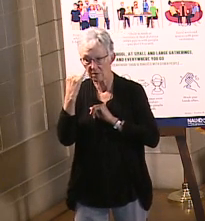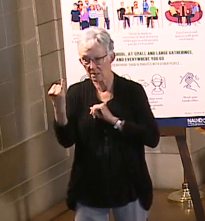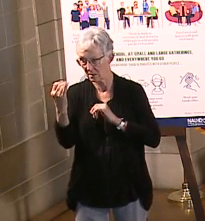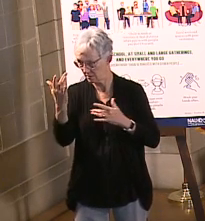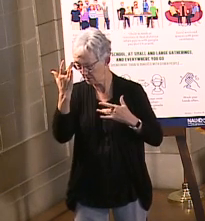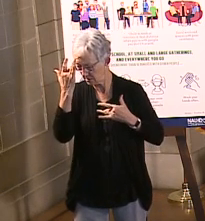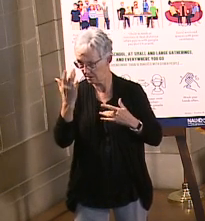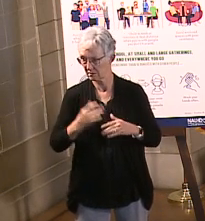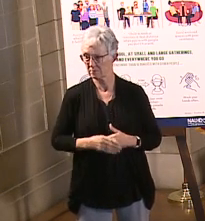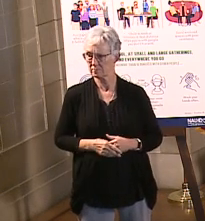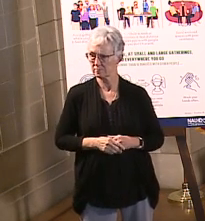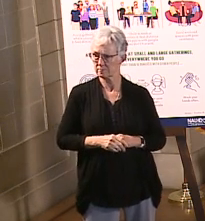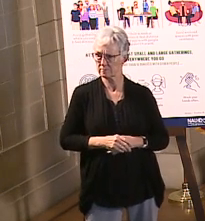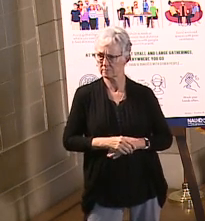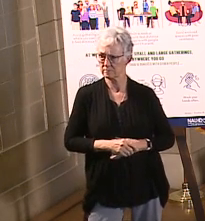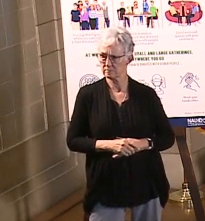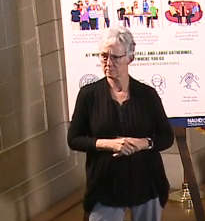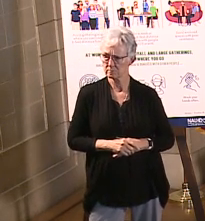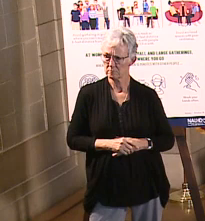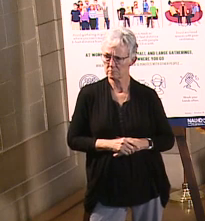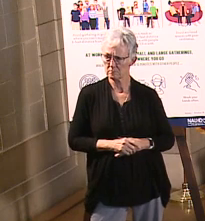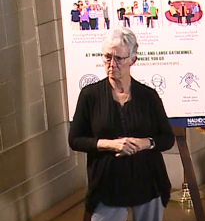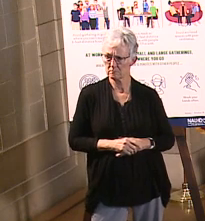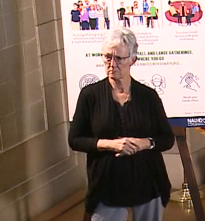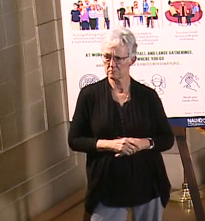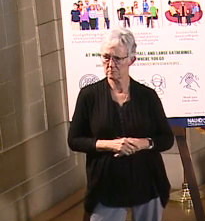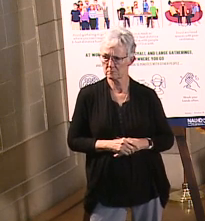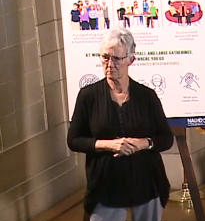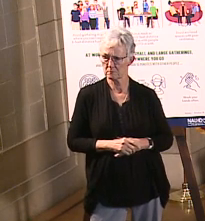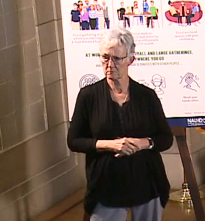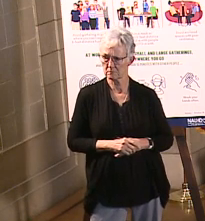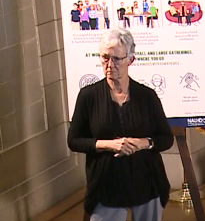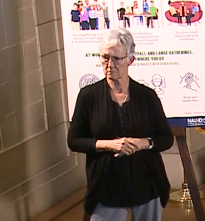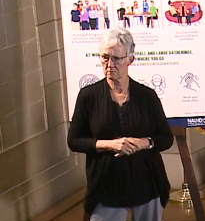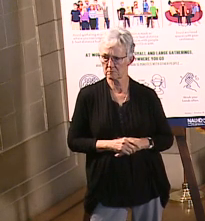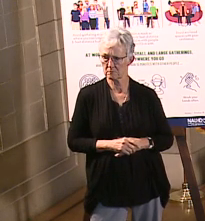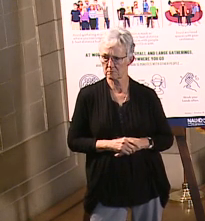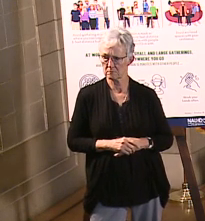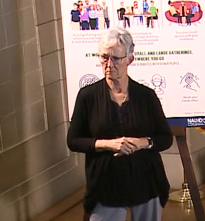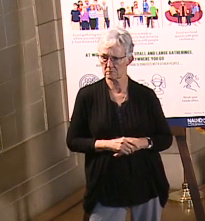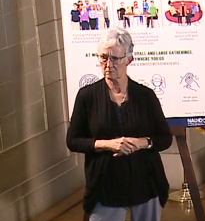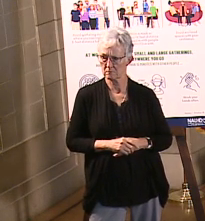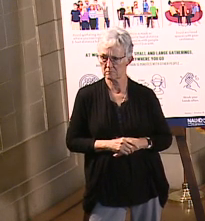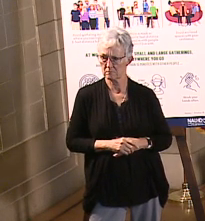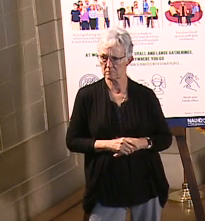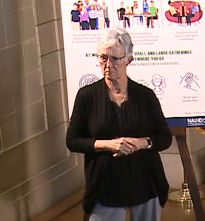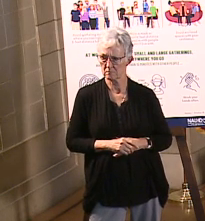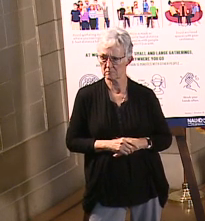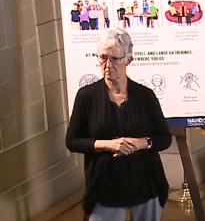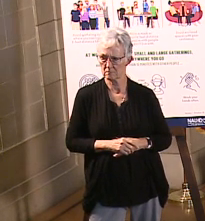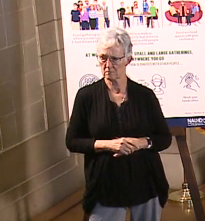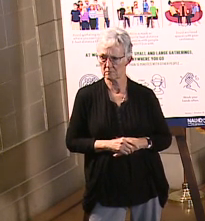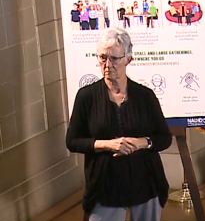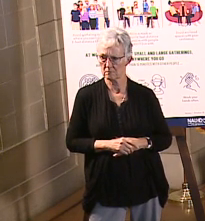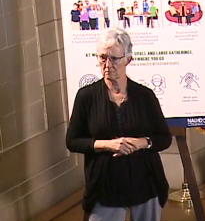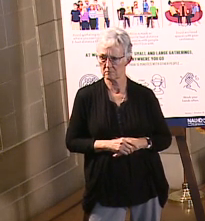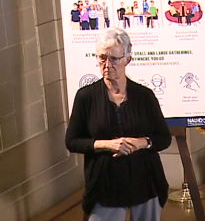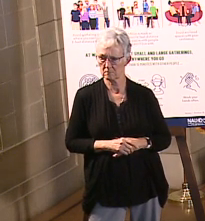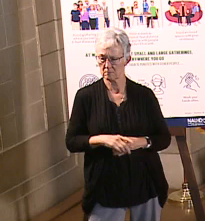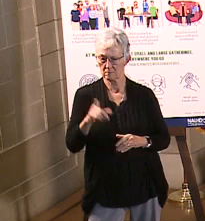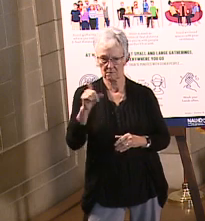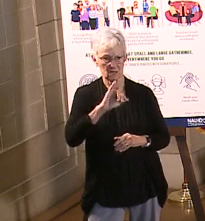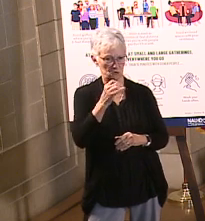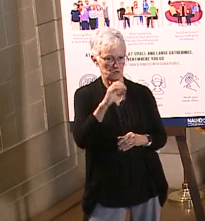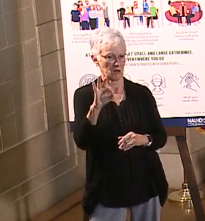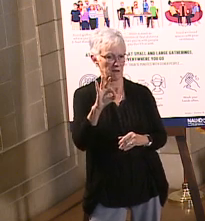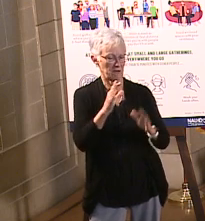Jeff Robb also asked, how long will it take to vaccinate the phase 1A groups, and when do we expect to move to the further phases? Jeff